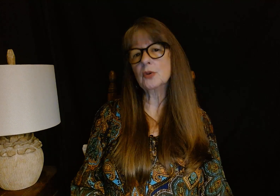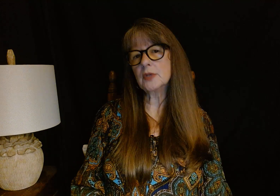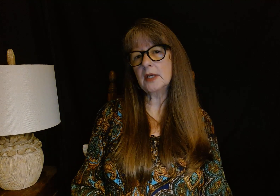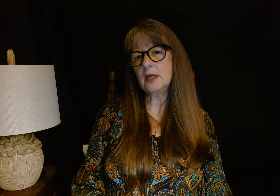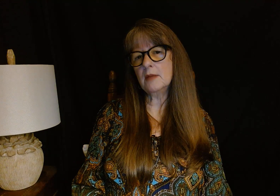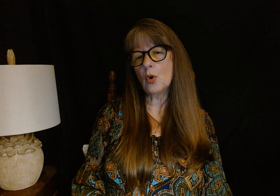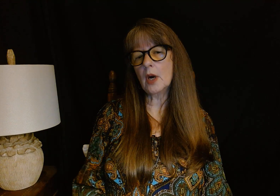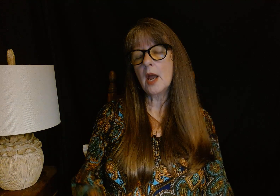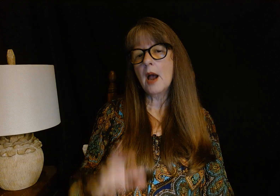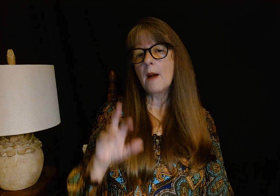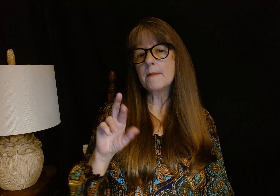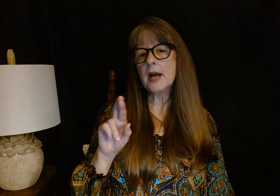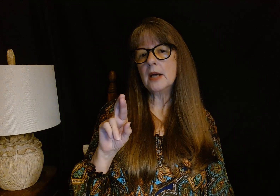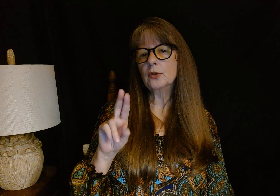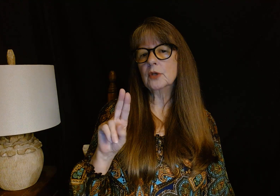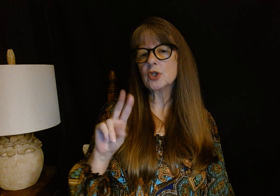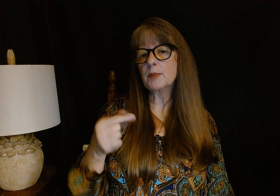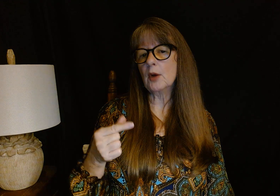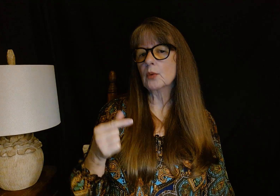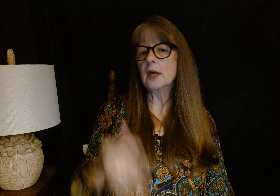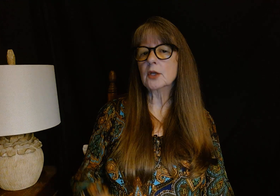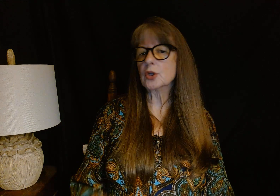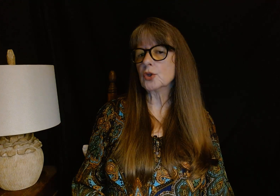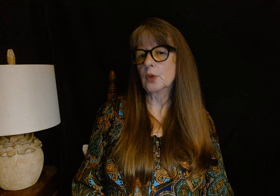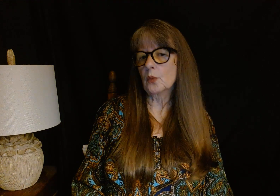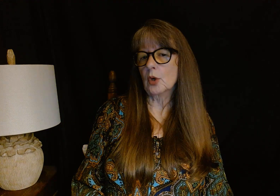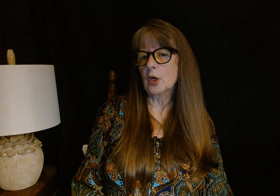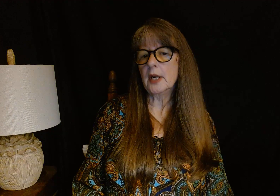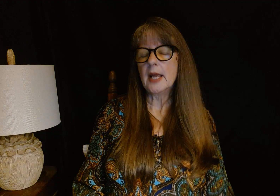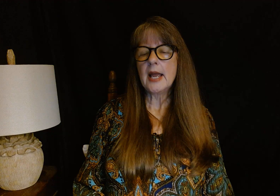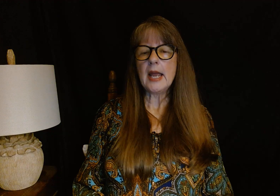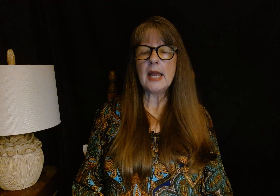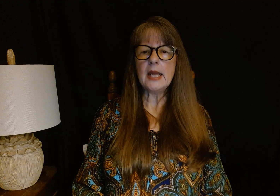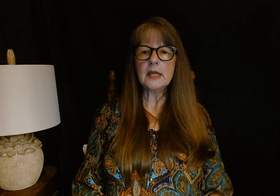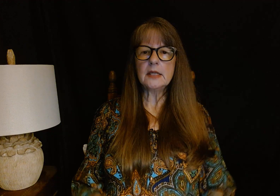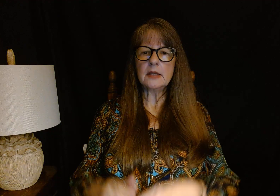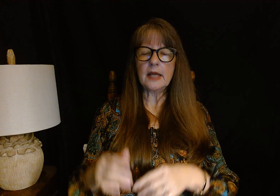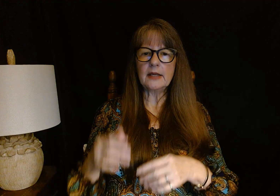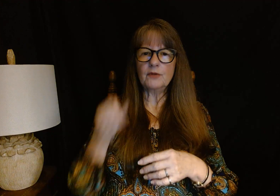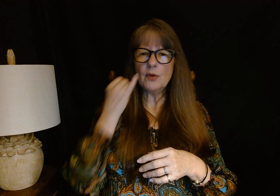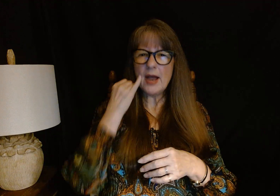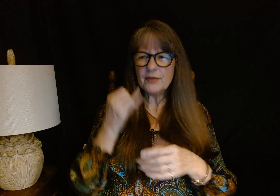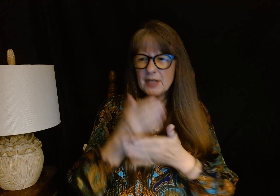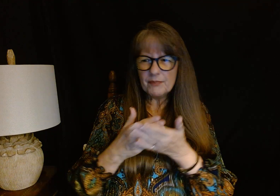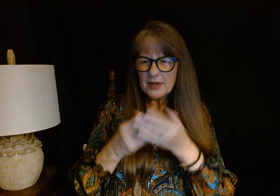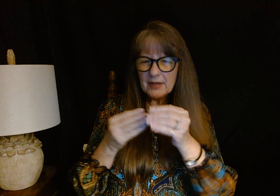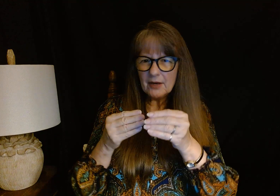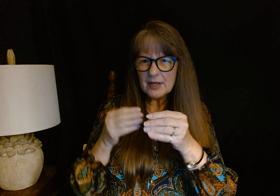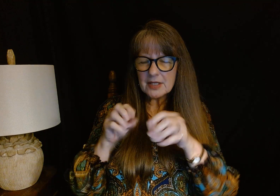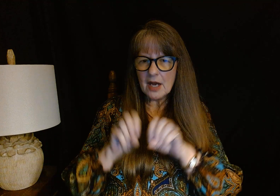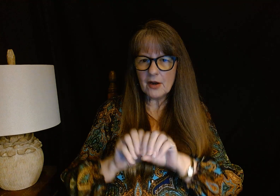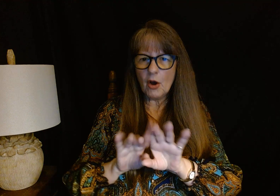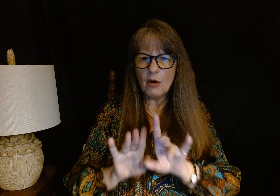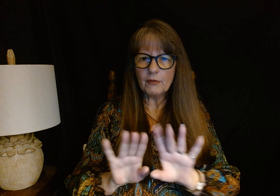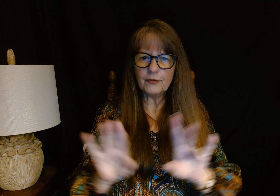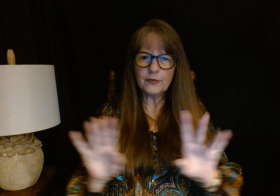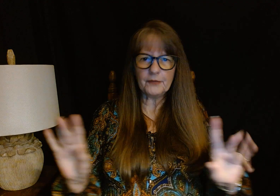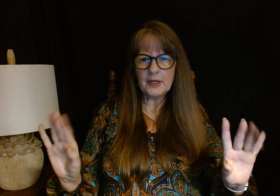it anymore, but you could spell rug as a short word. And if you have something there and it's not all fluffy